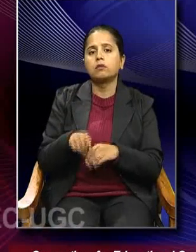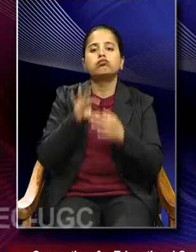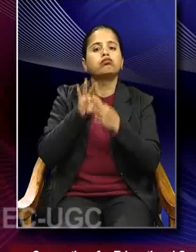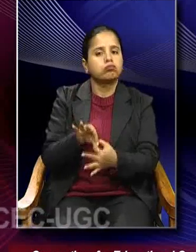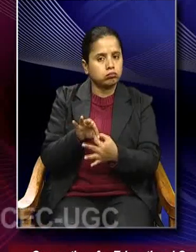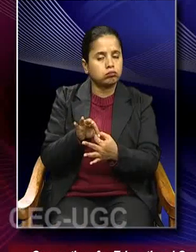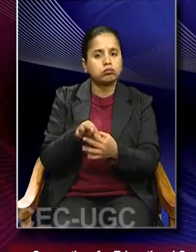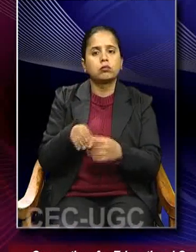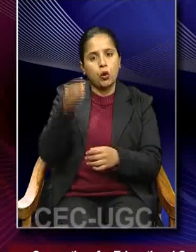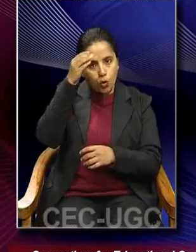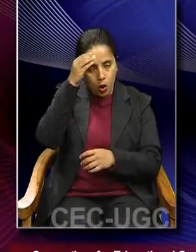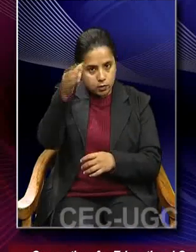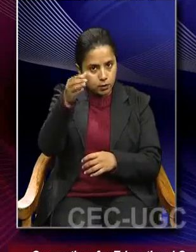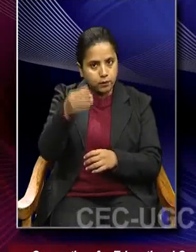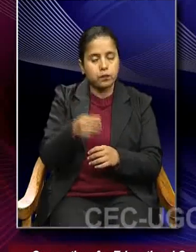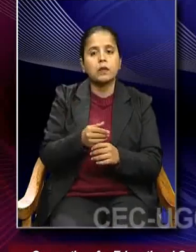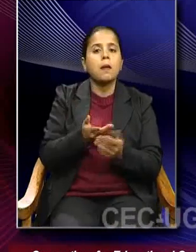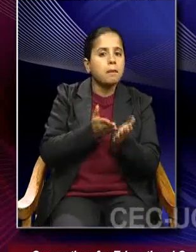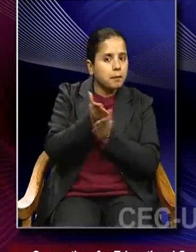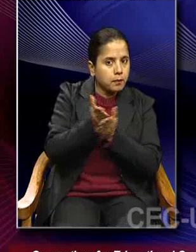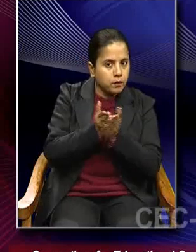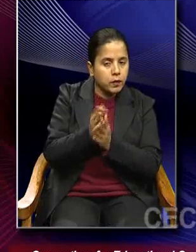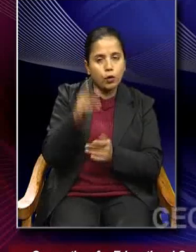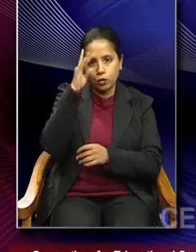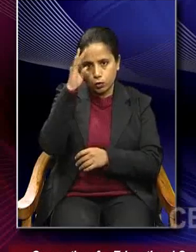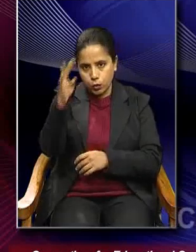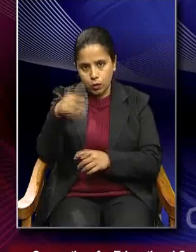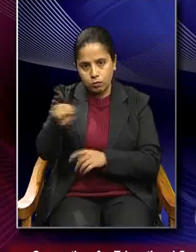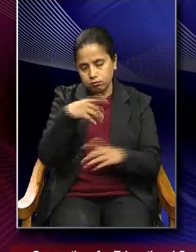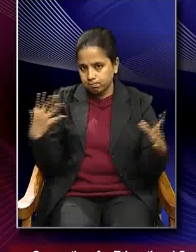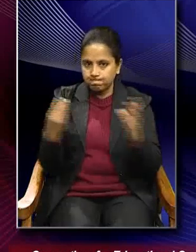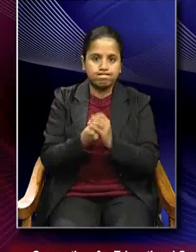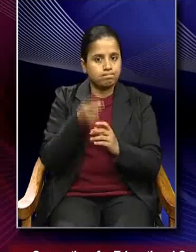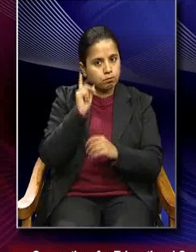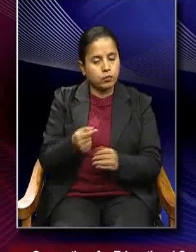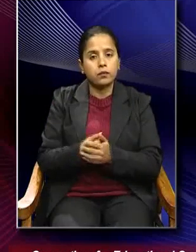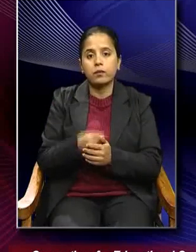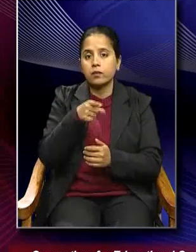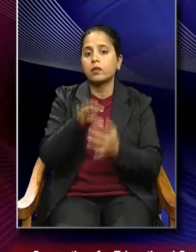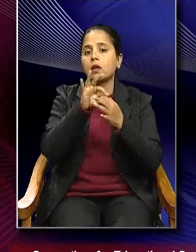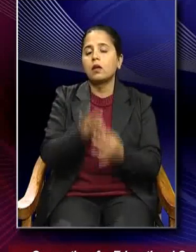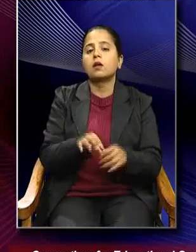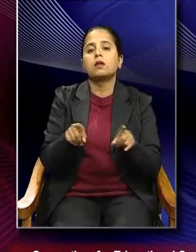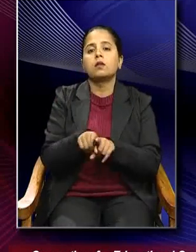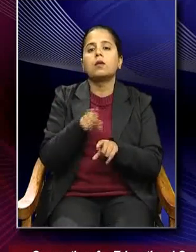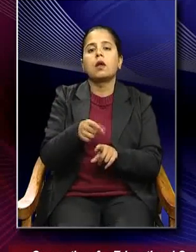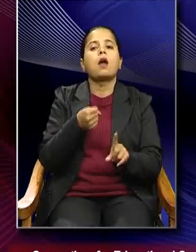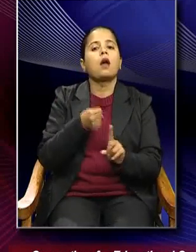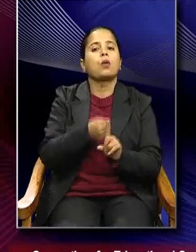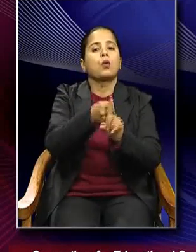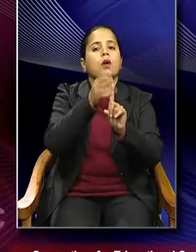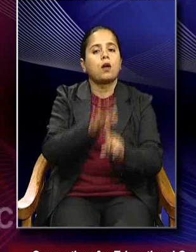connect concepts, methods and theory together. And in that sense, he